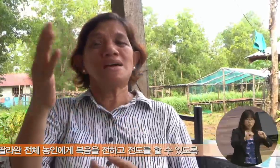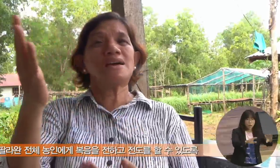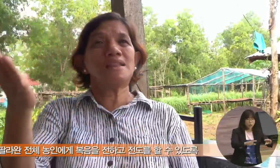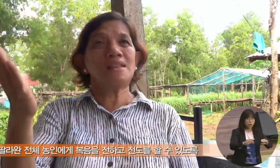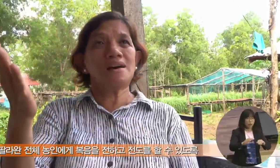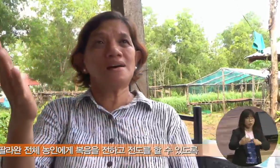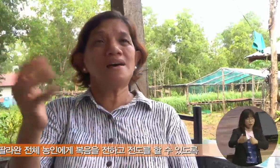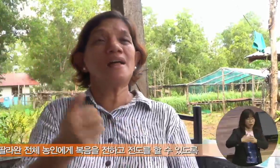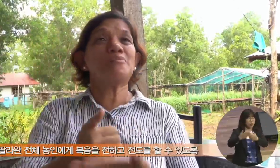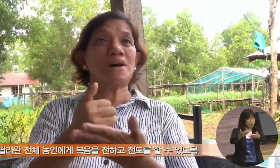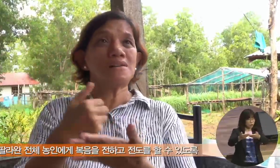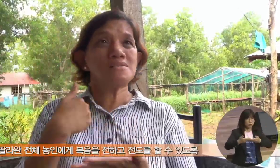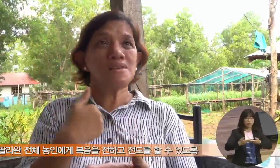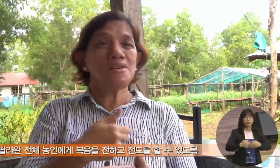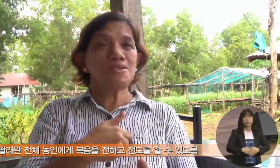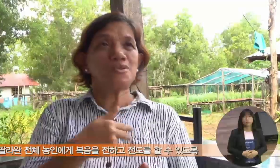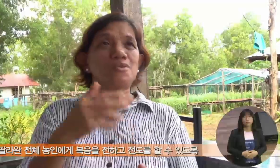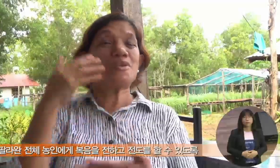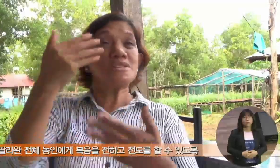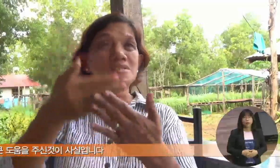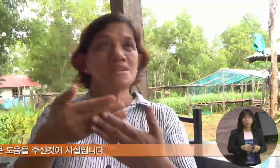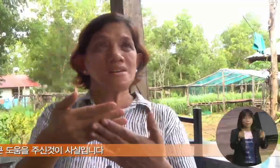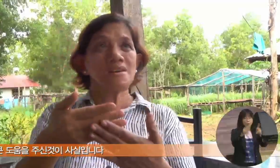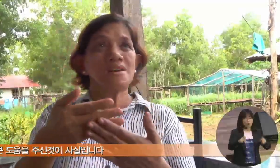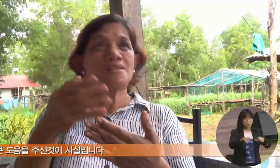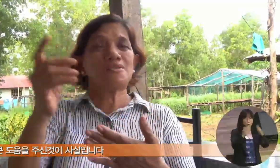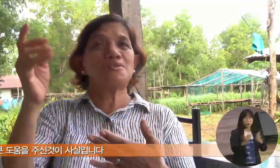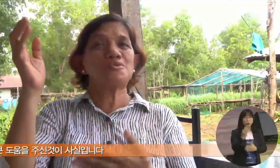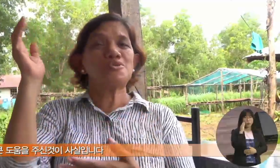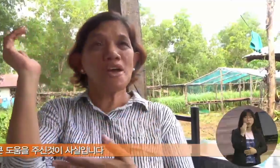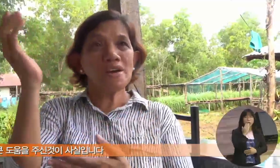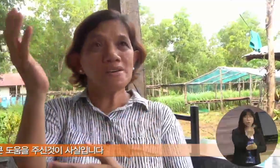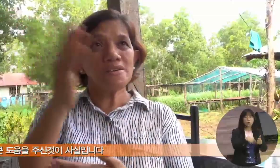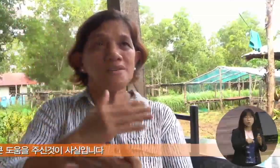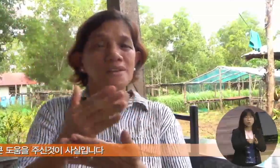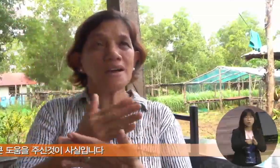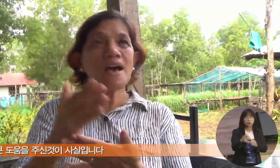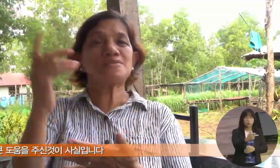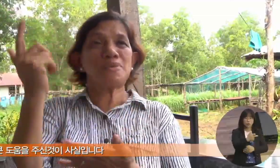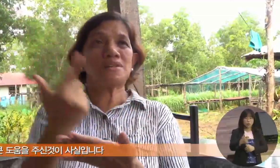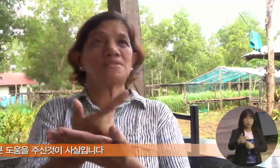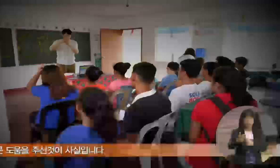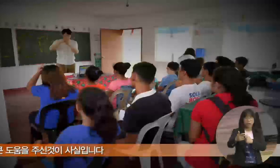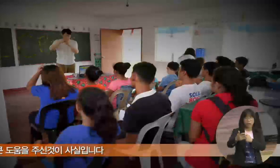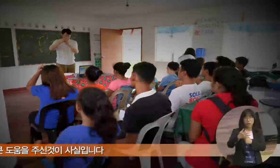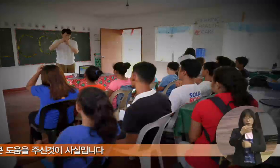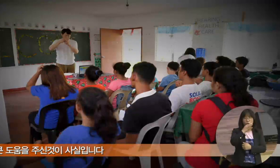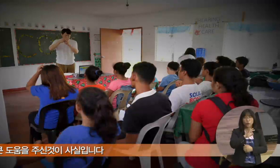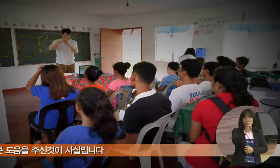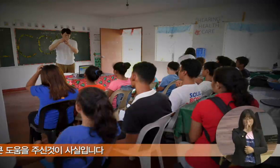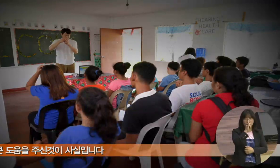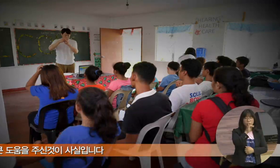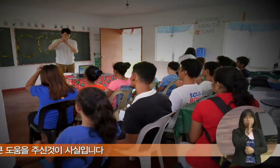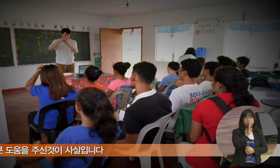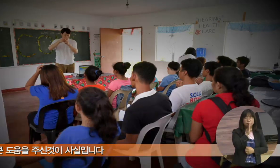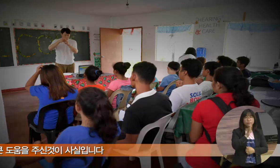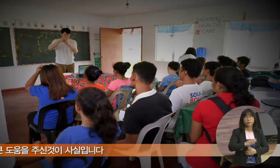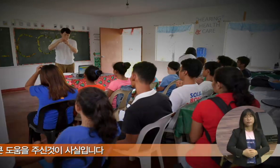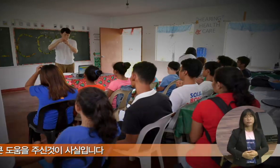he can help us to reach, to share the gospel to the deaf in